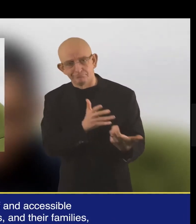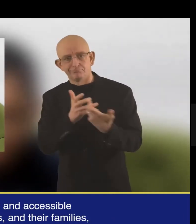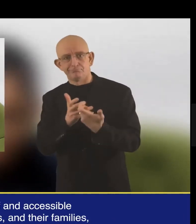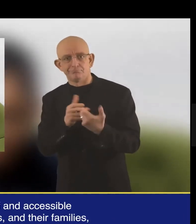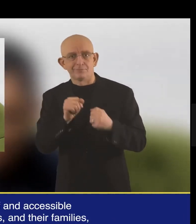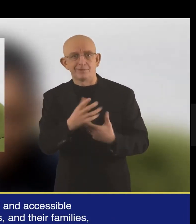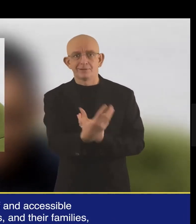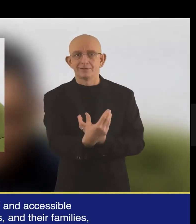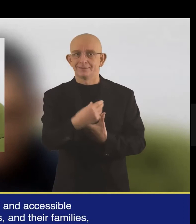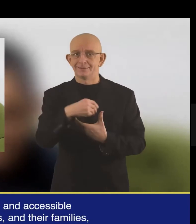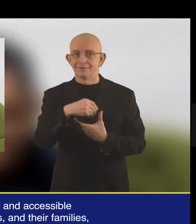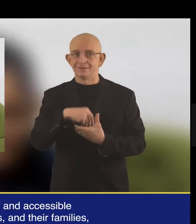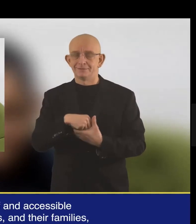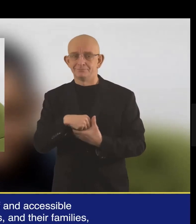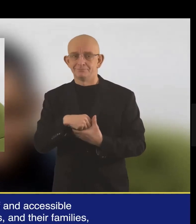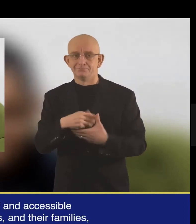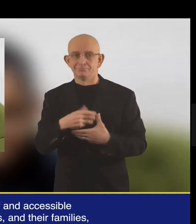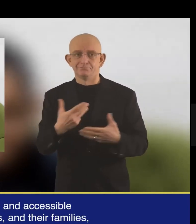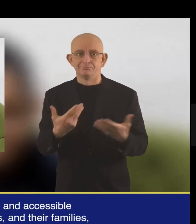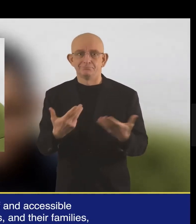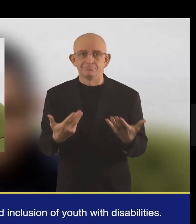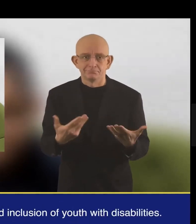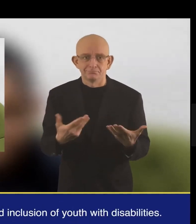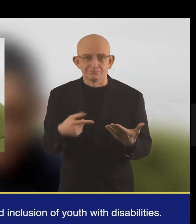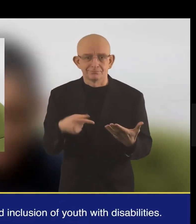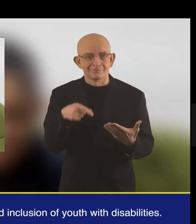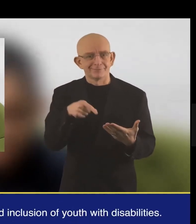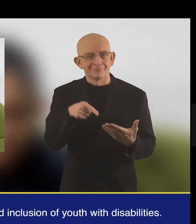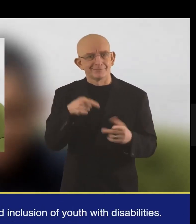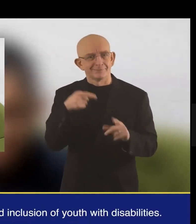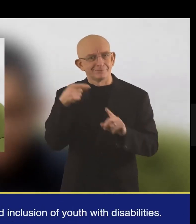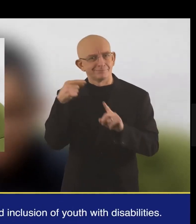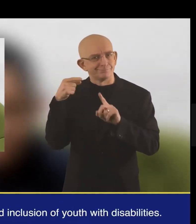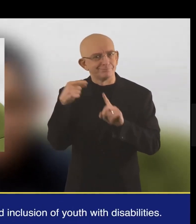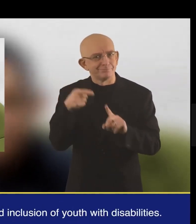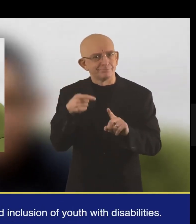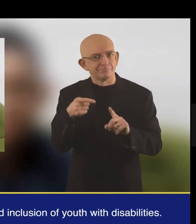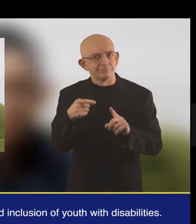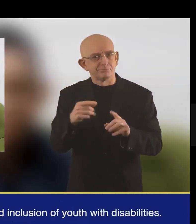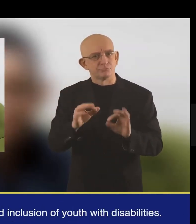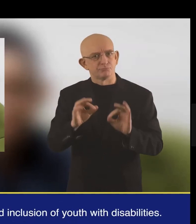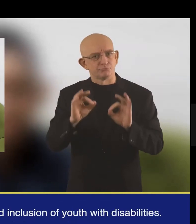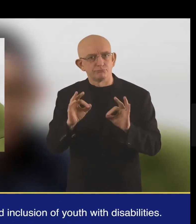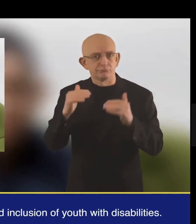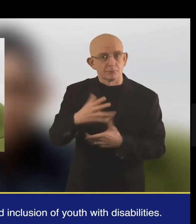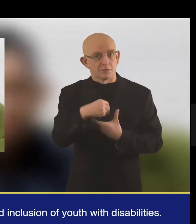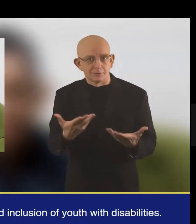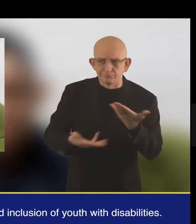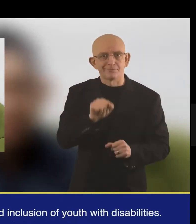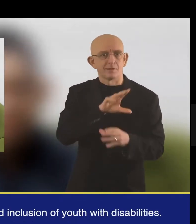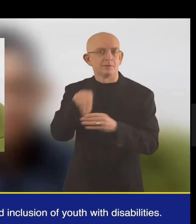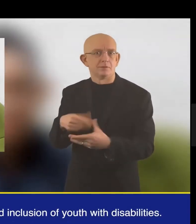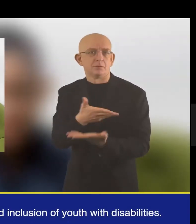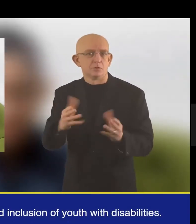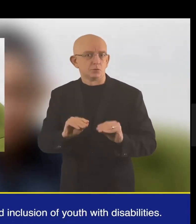in their family, and that little social